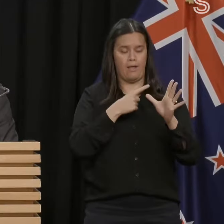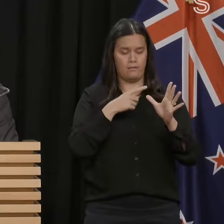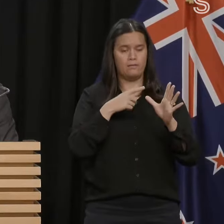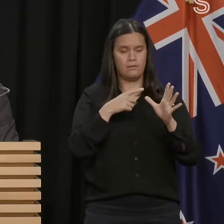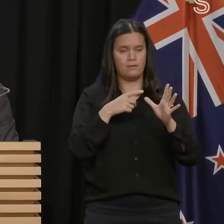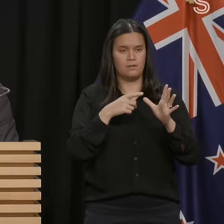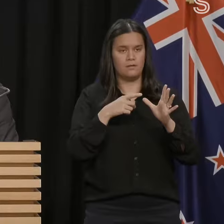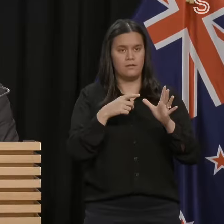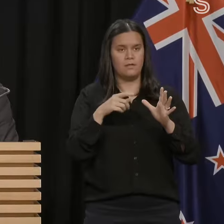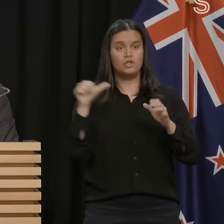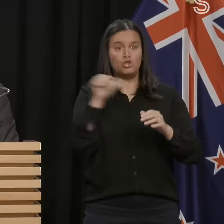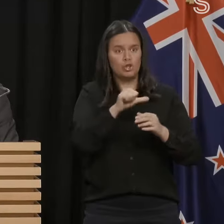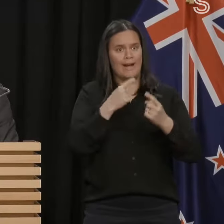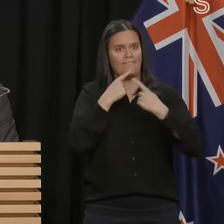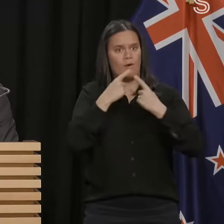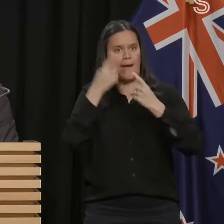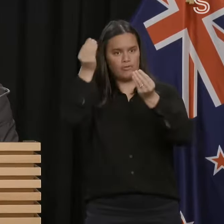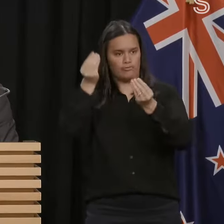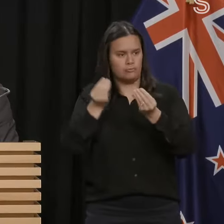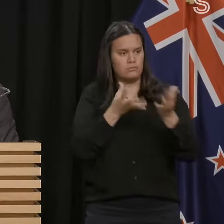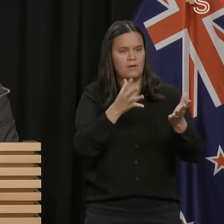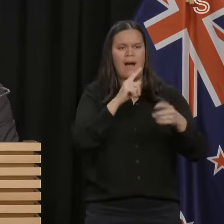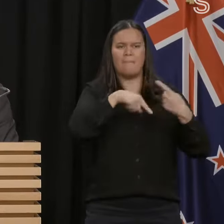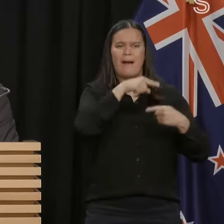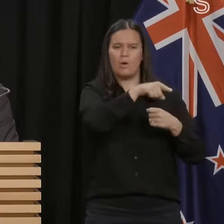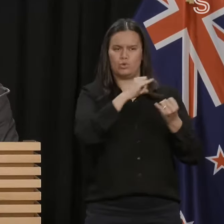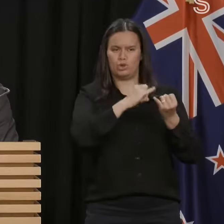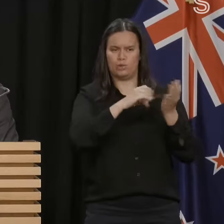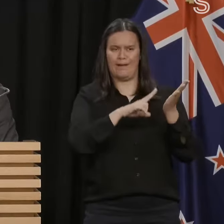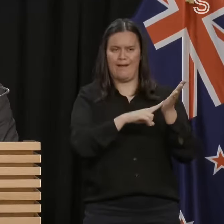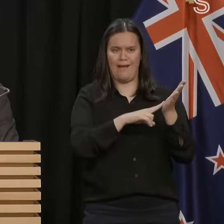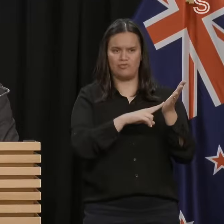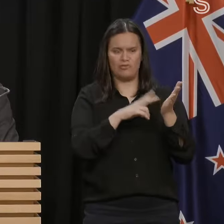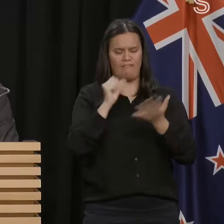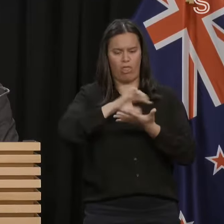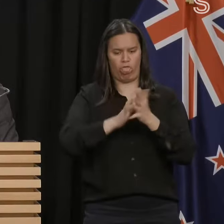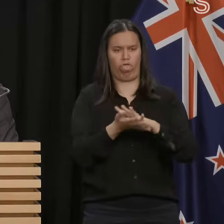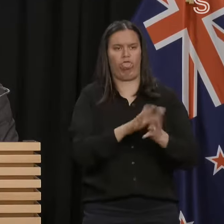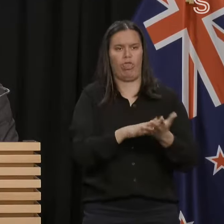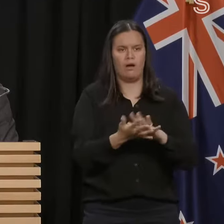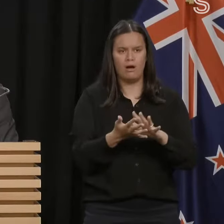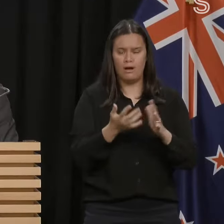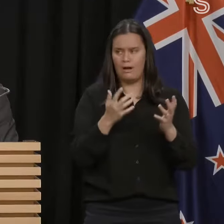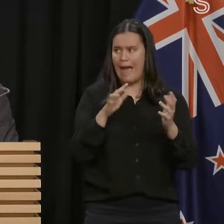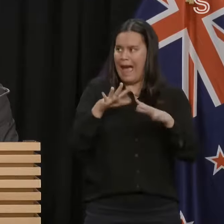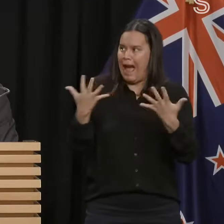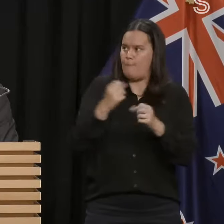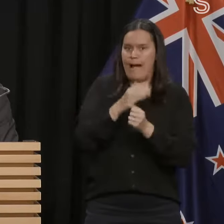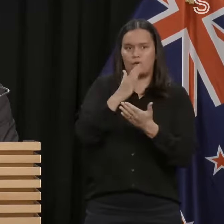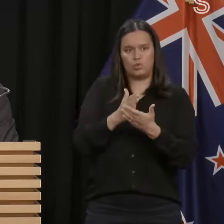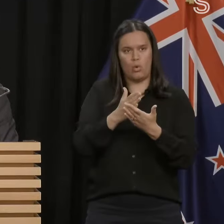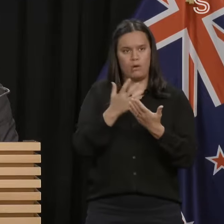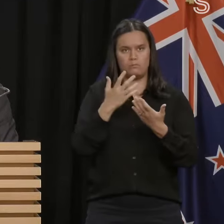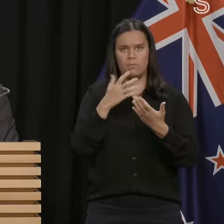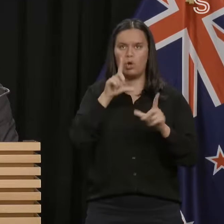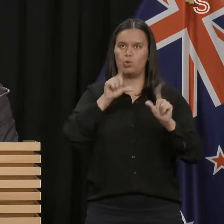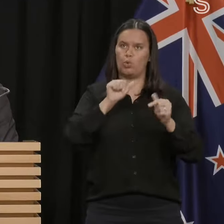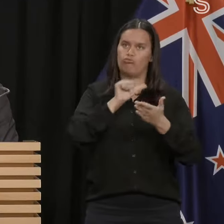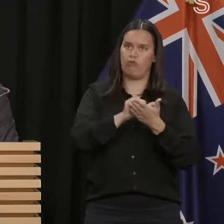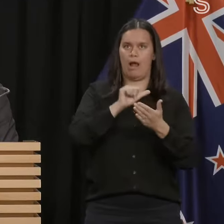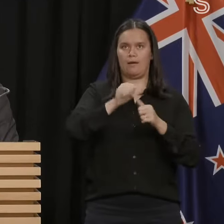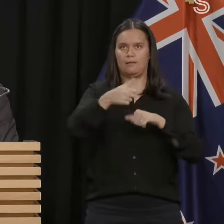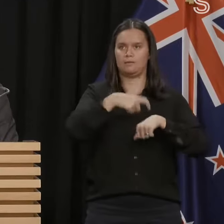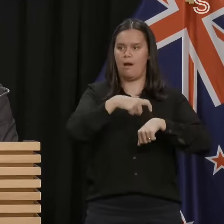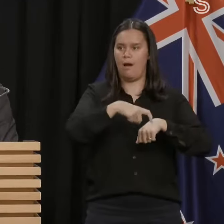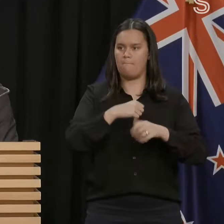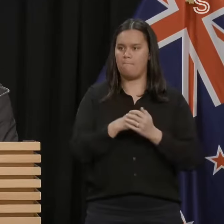If it was an oversight, what has been done to ensure this doesn't happen again? And does it sort of suggest a too high workload in ministerial services? Are